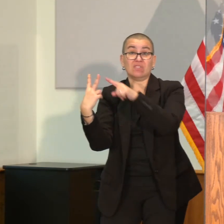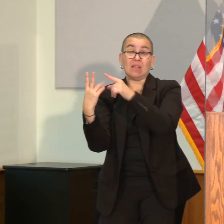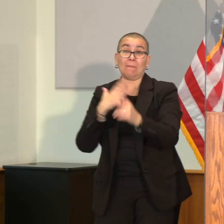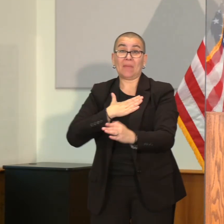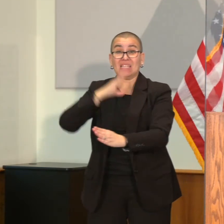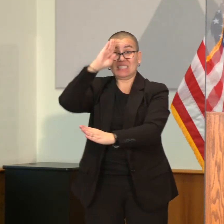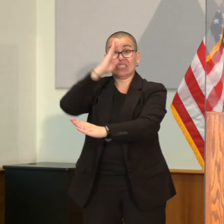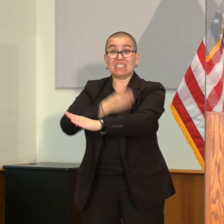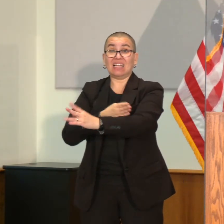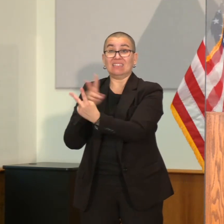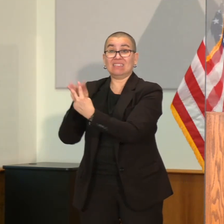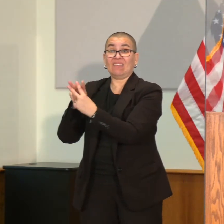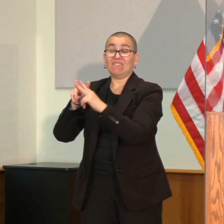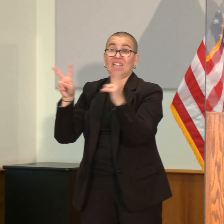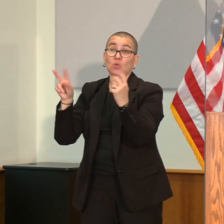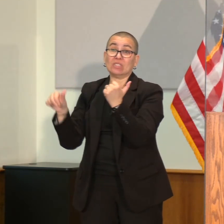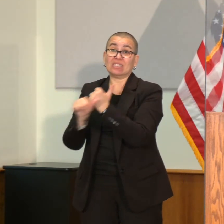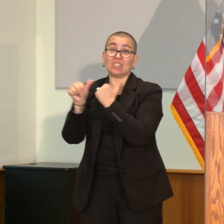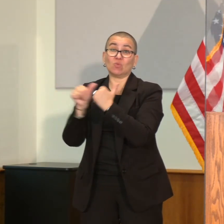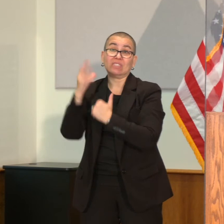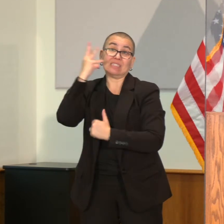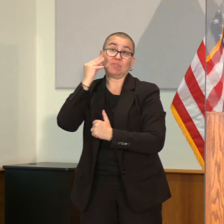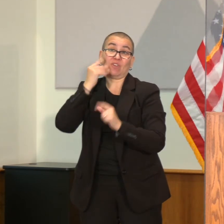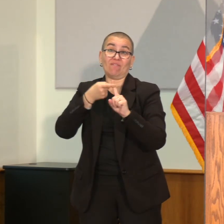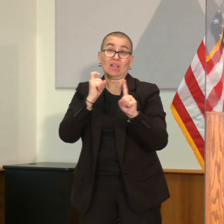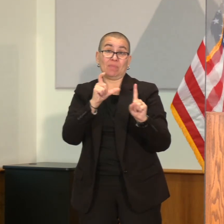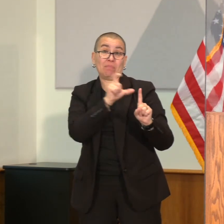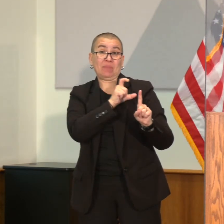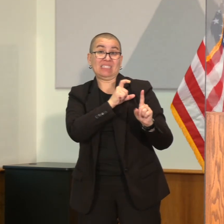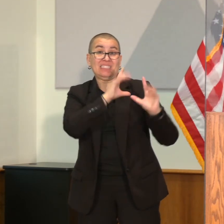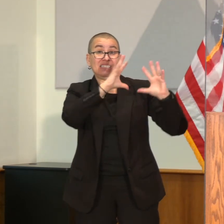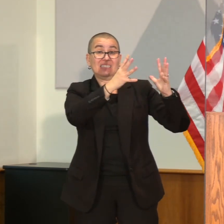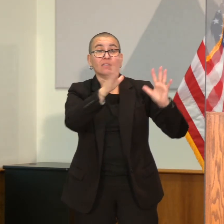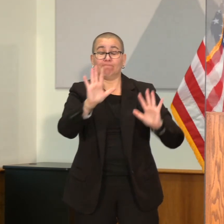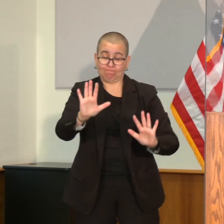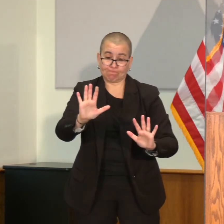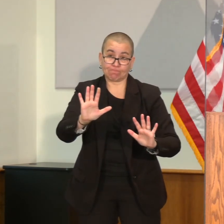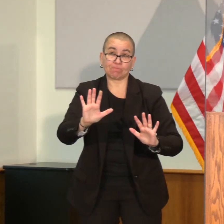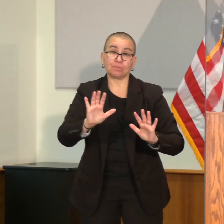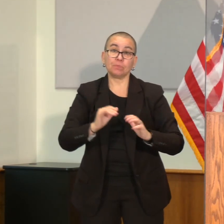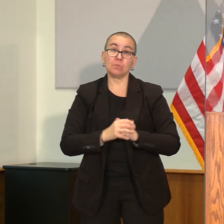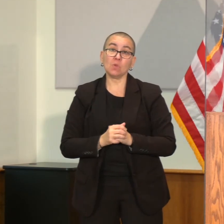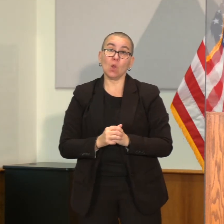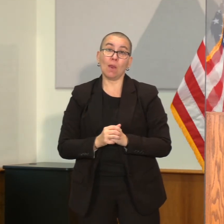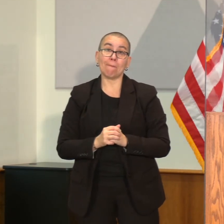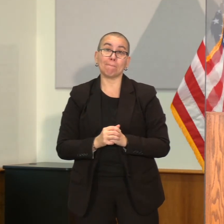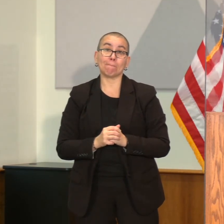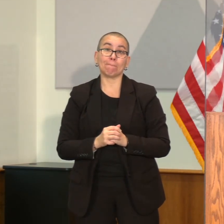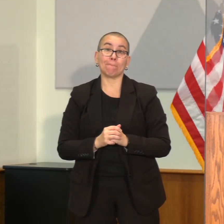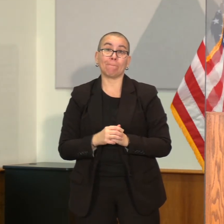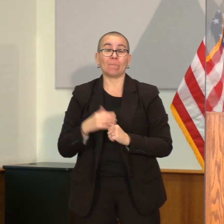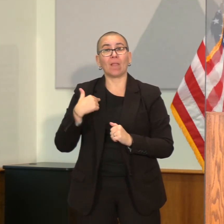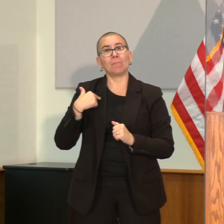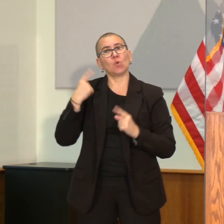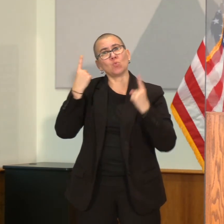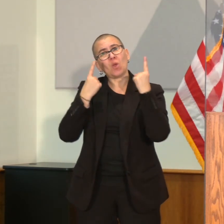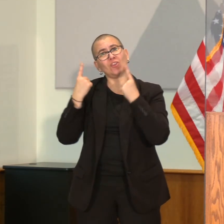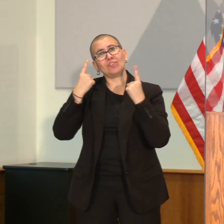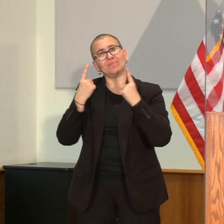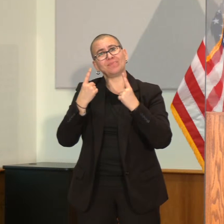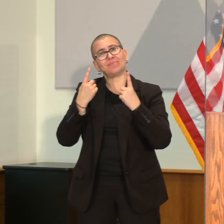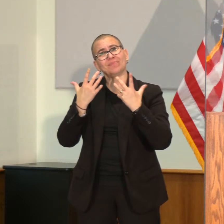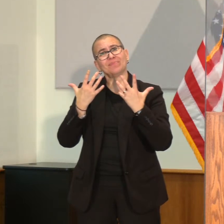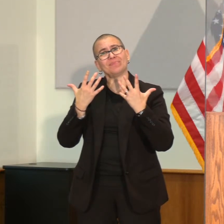encounters with police, and they've survived them, luckily. I'm wondering if the protections and the human dignity that you're talking about